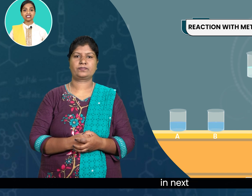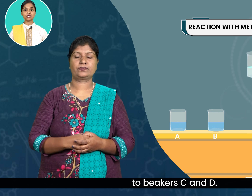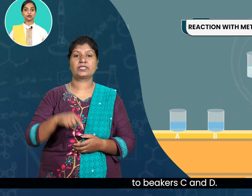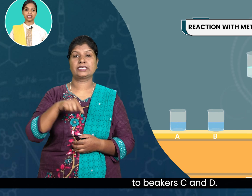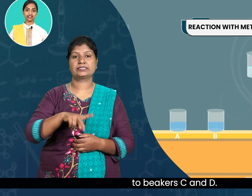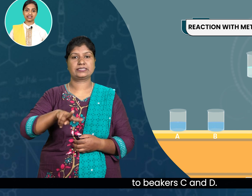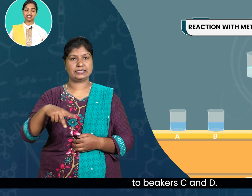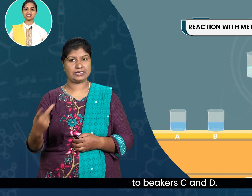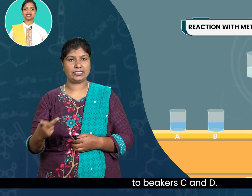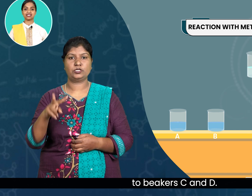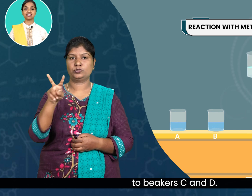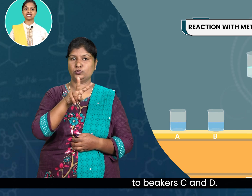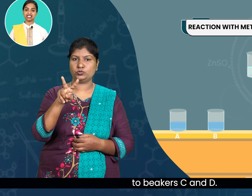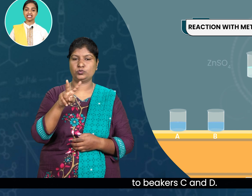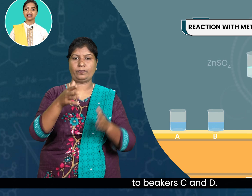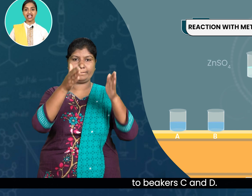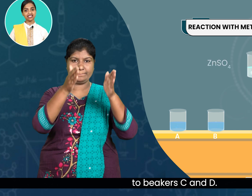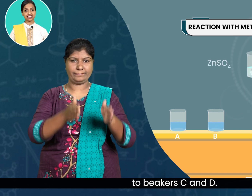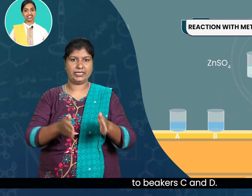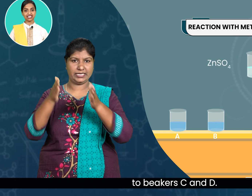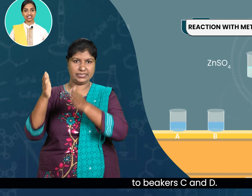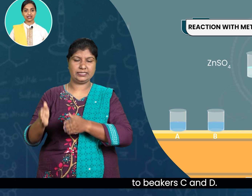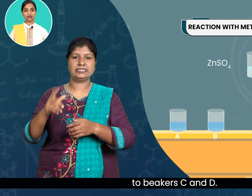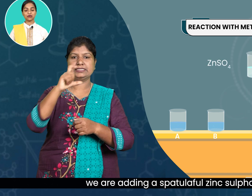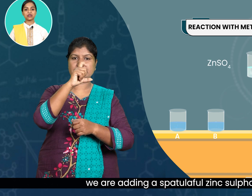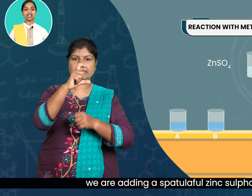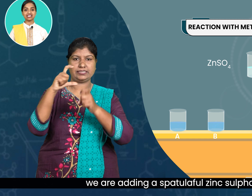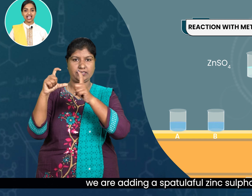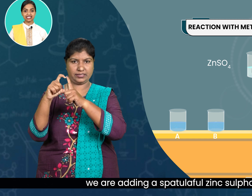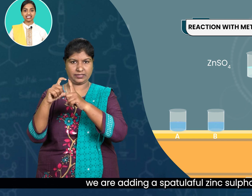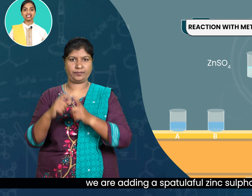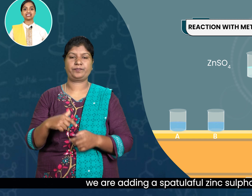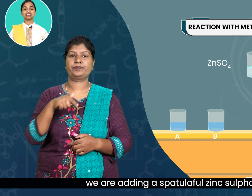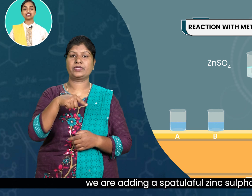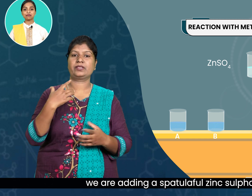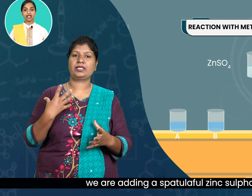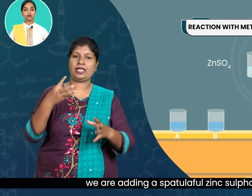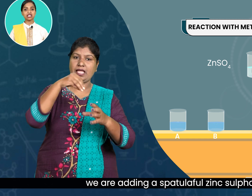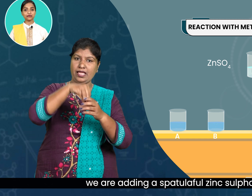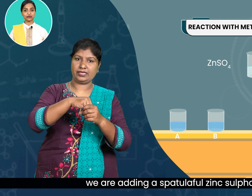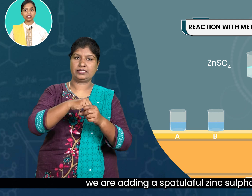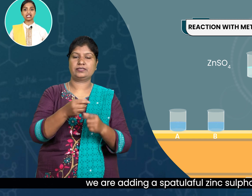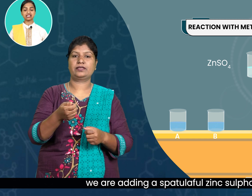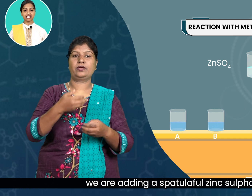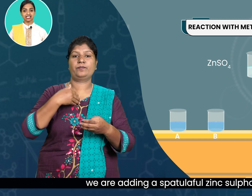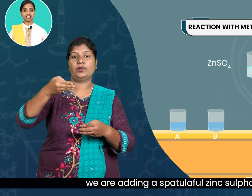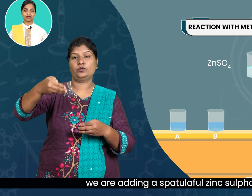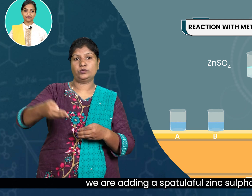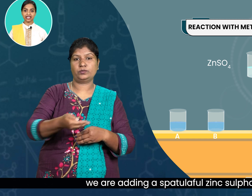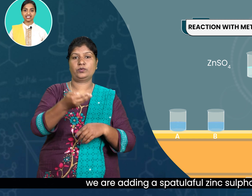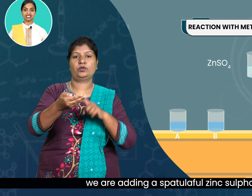In next 2 beakers, C and D, we are adding a spatula full